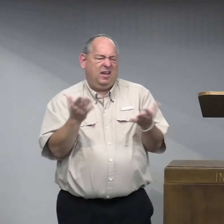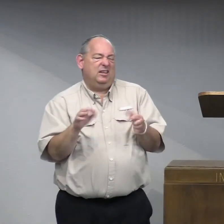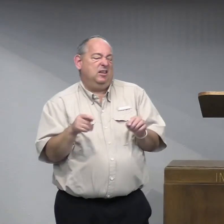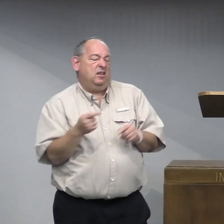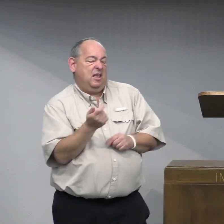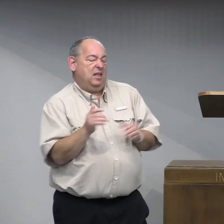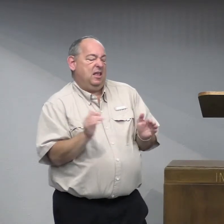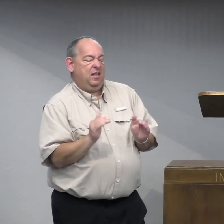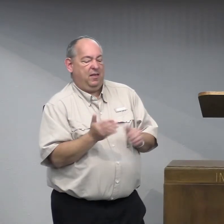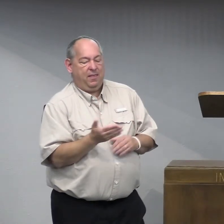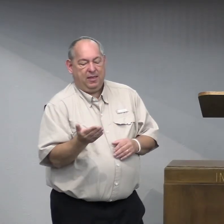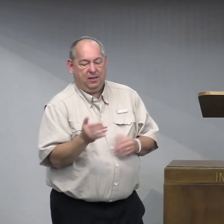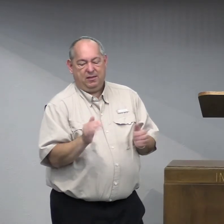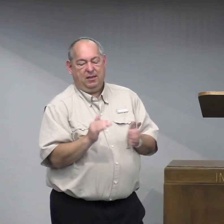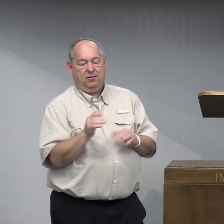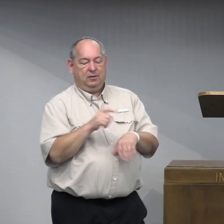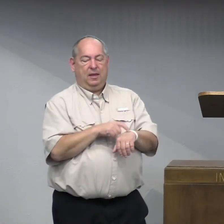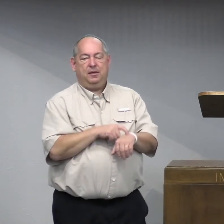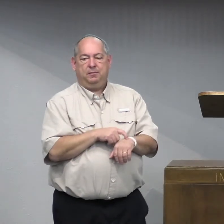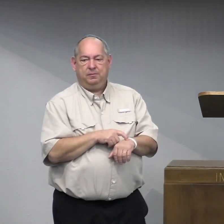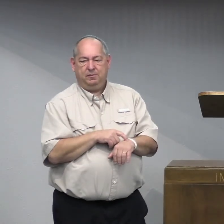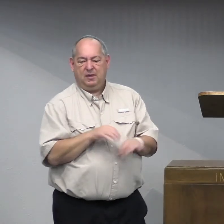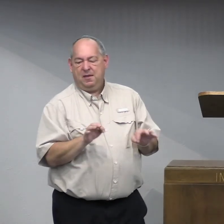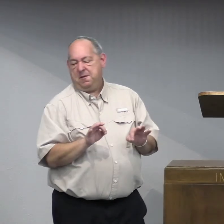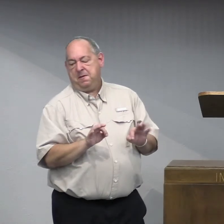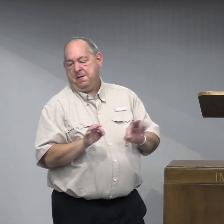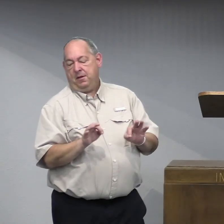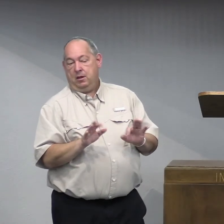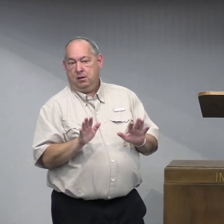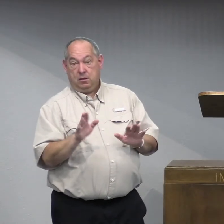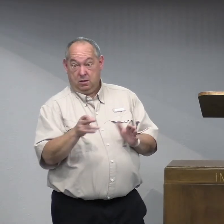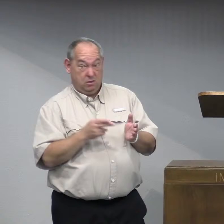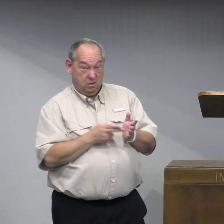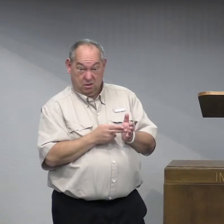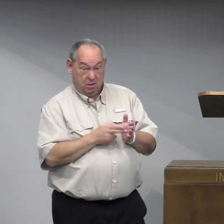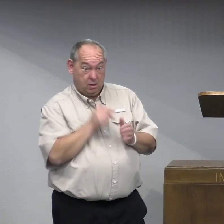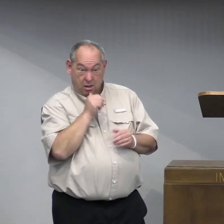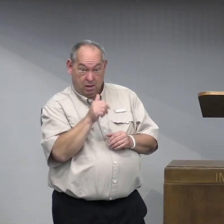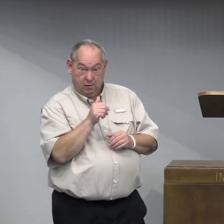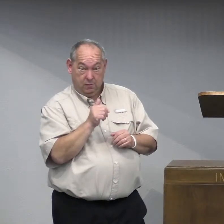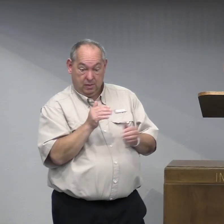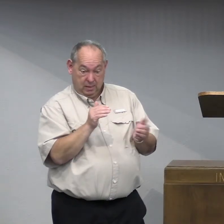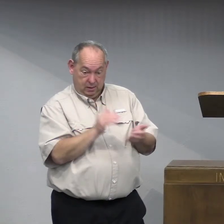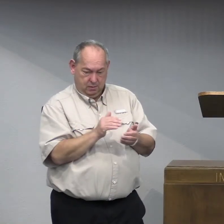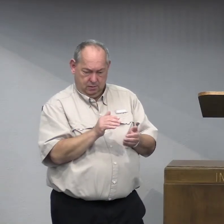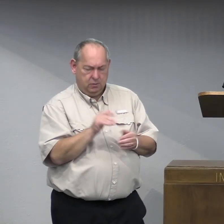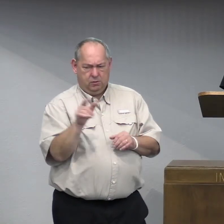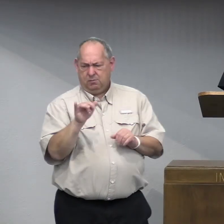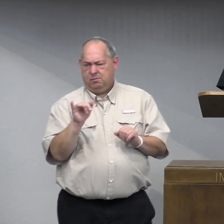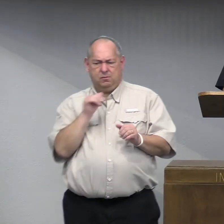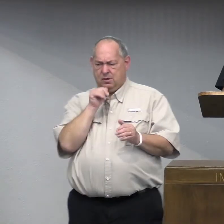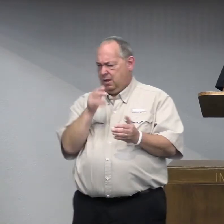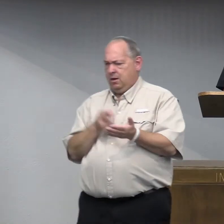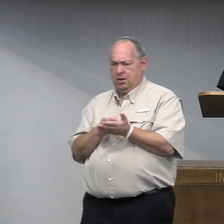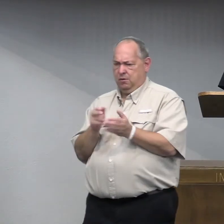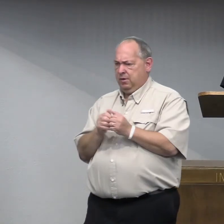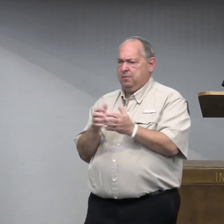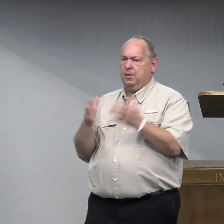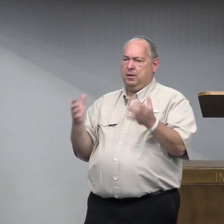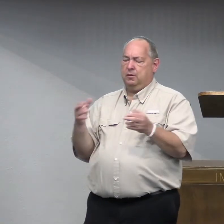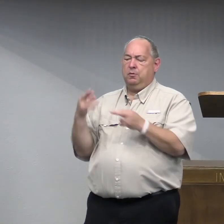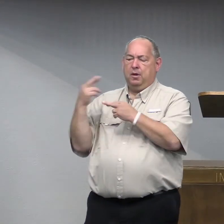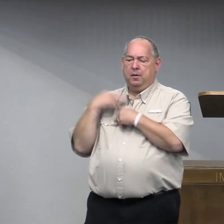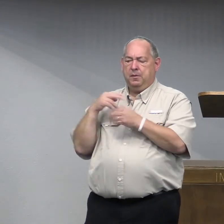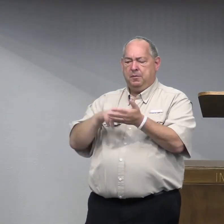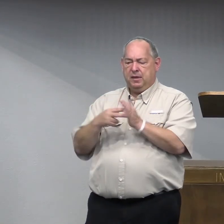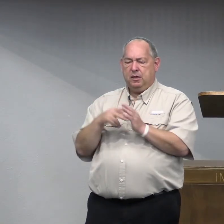this little thing at this little time. If you're dishonest with little, you'll be dishonest with much. Responsibility